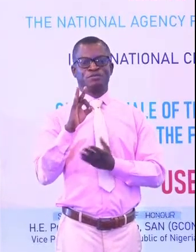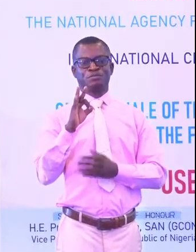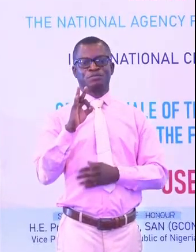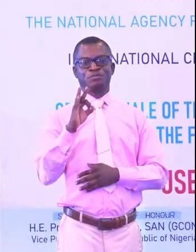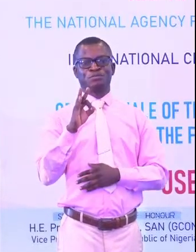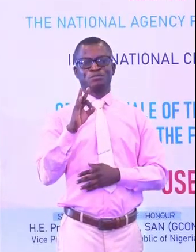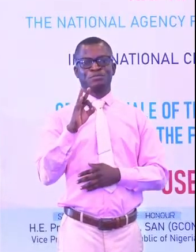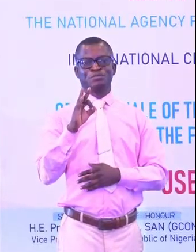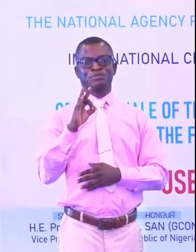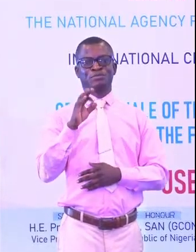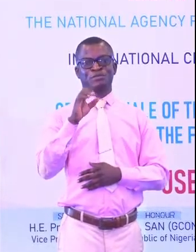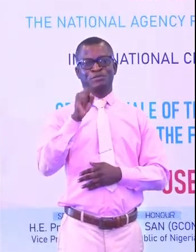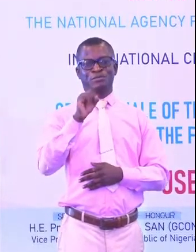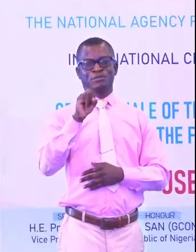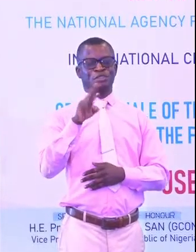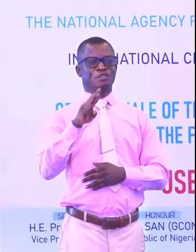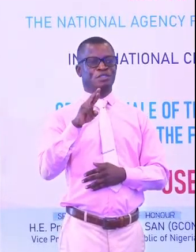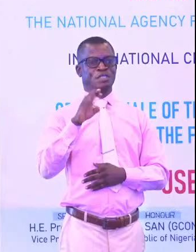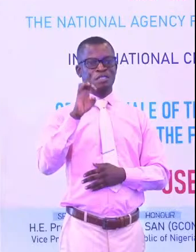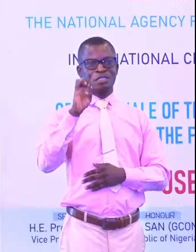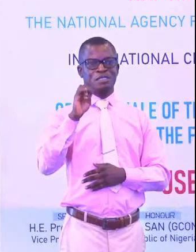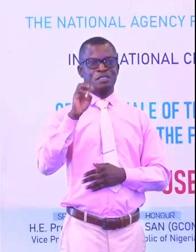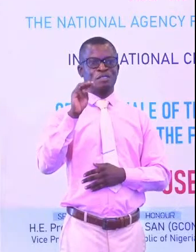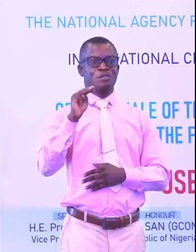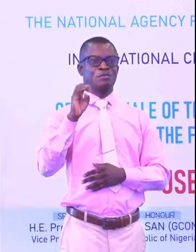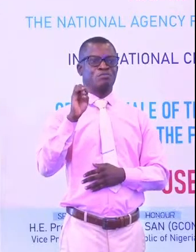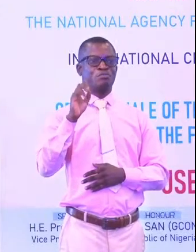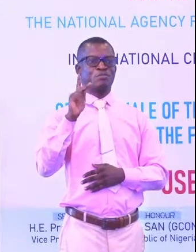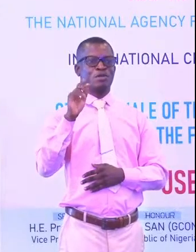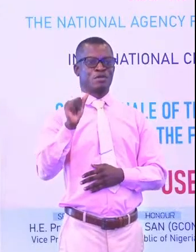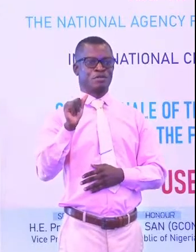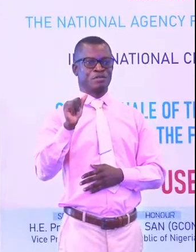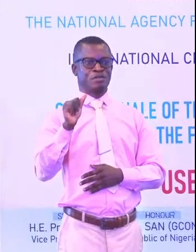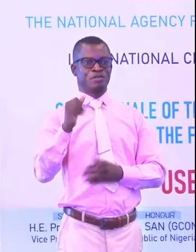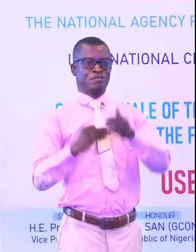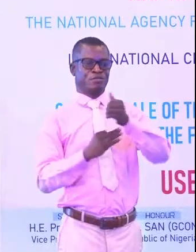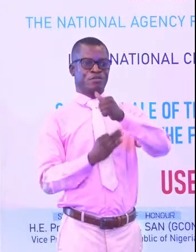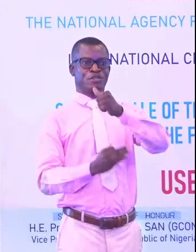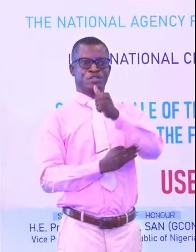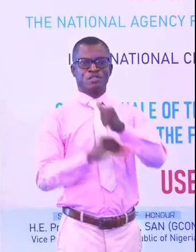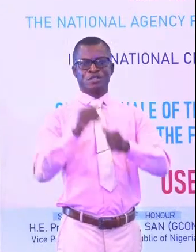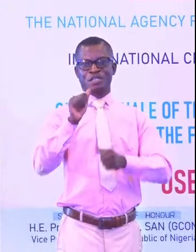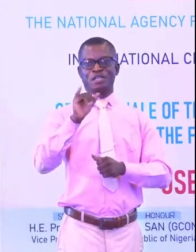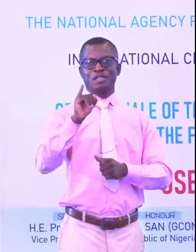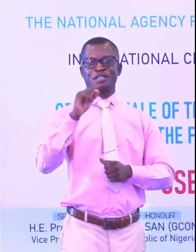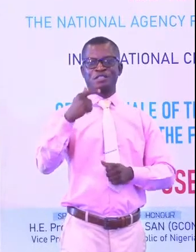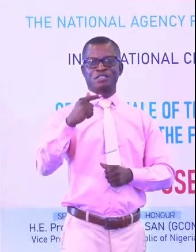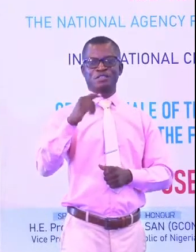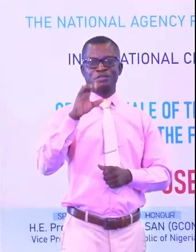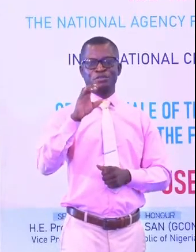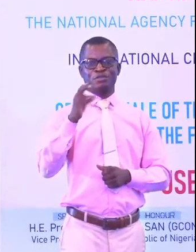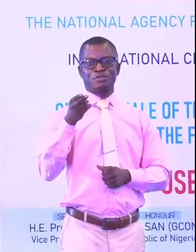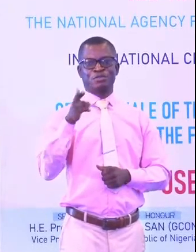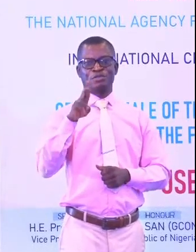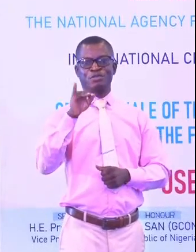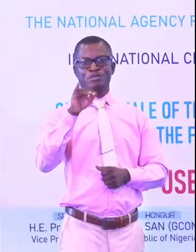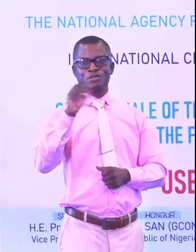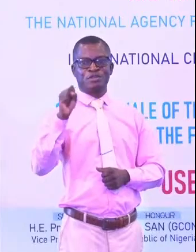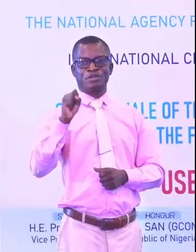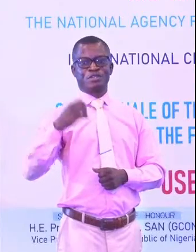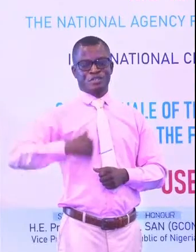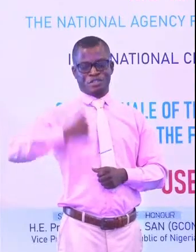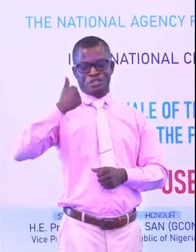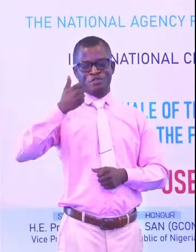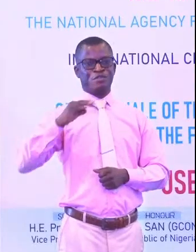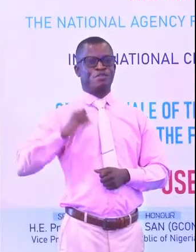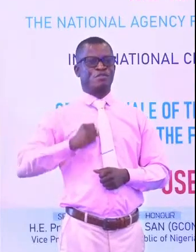the Sir Emeka Offor Foundation. Let's specially welcome AIG Chris Ezeke, retired. He's the Chief of Staff to